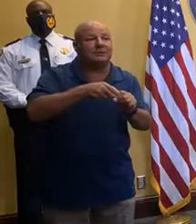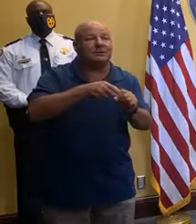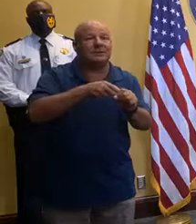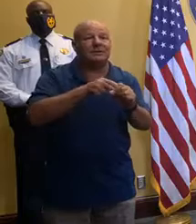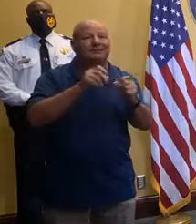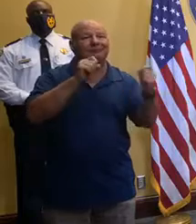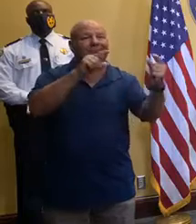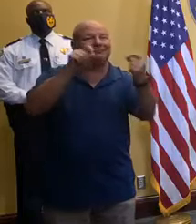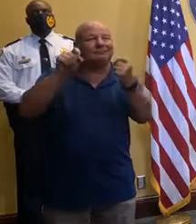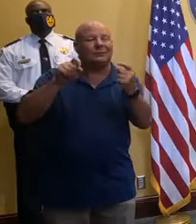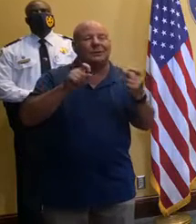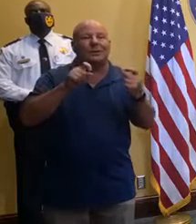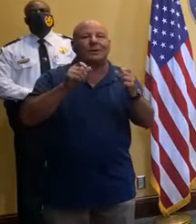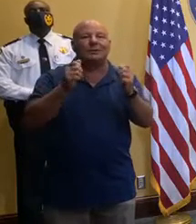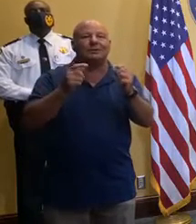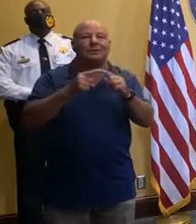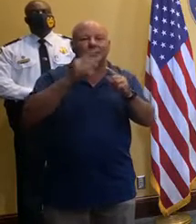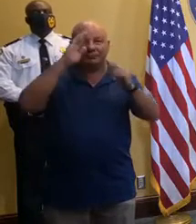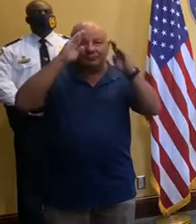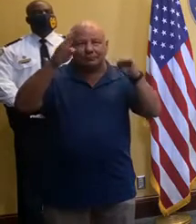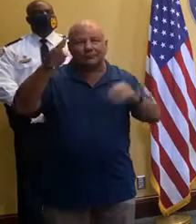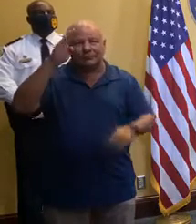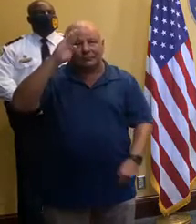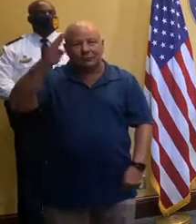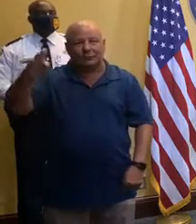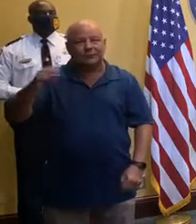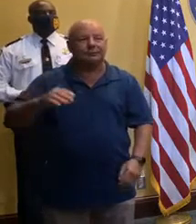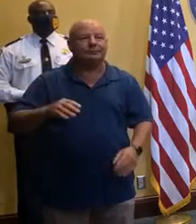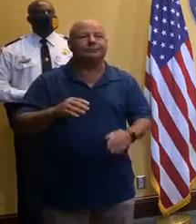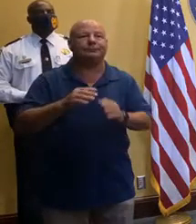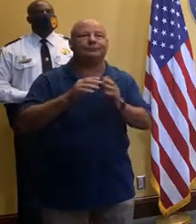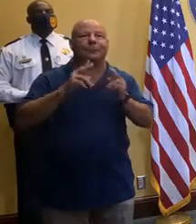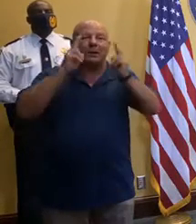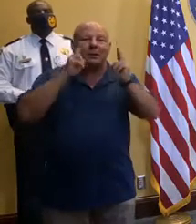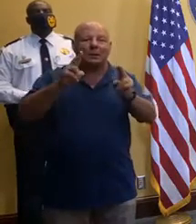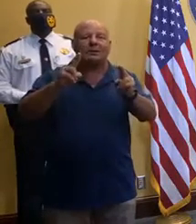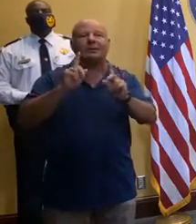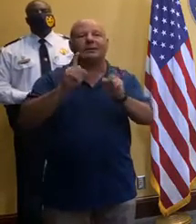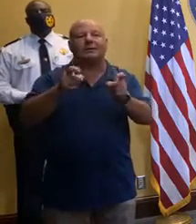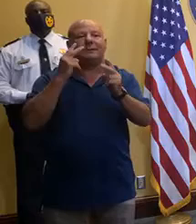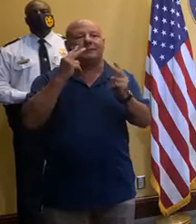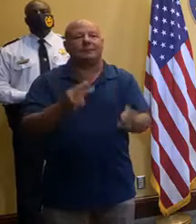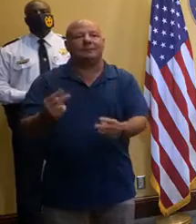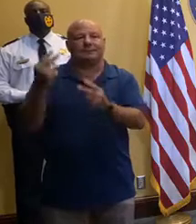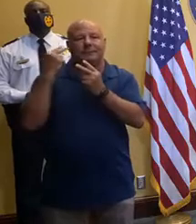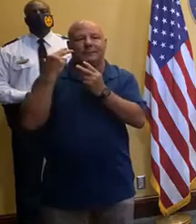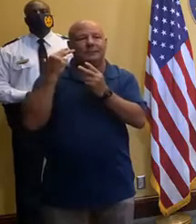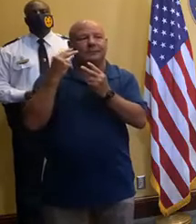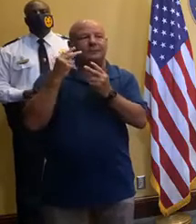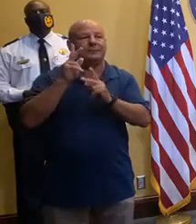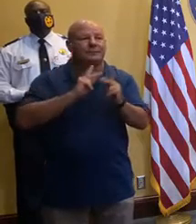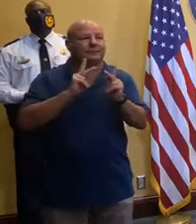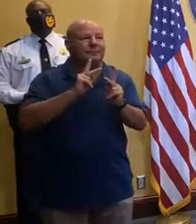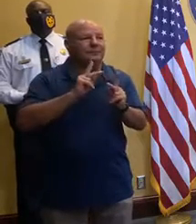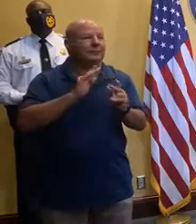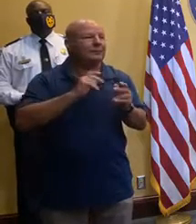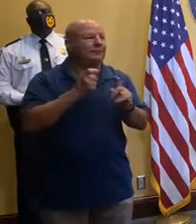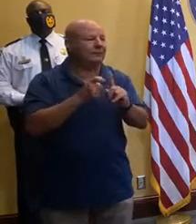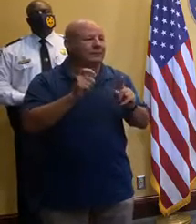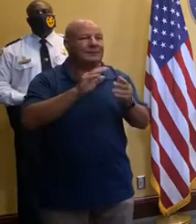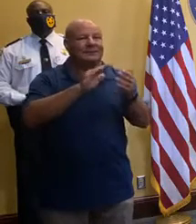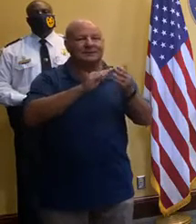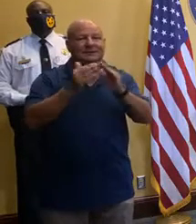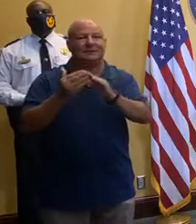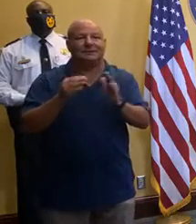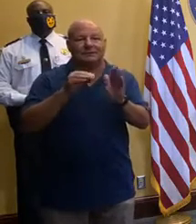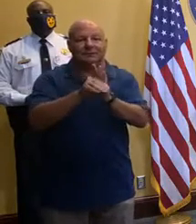these salutes that were given in memory of our members here, particularly loved ones of the city of New